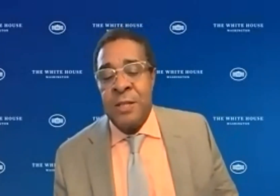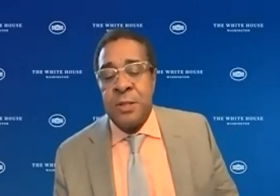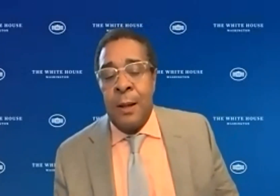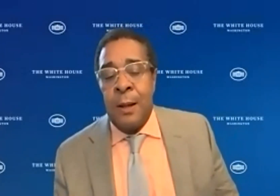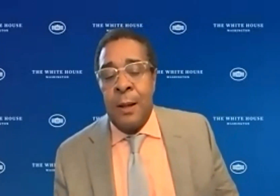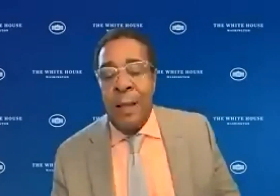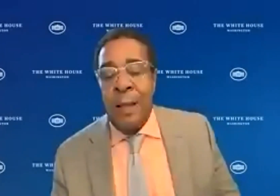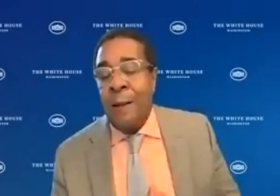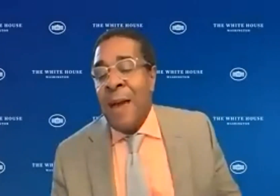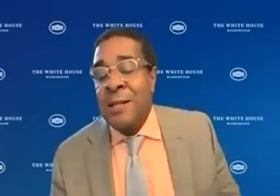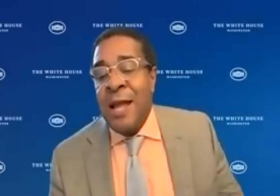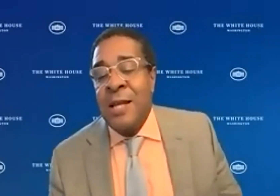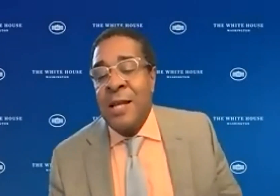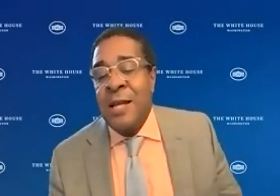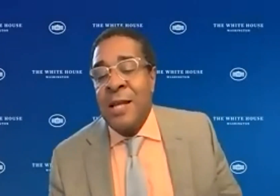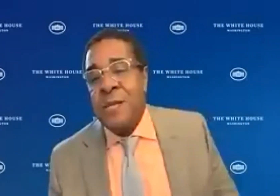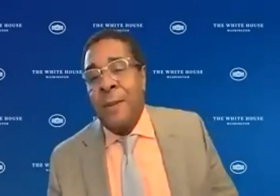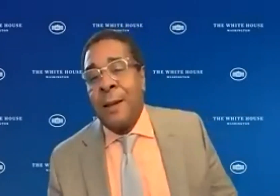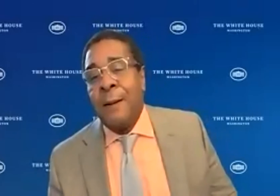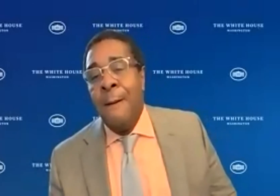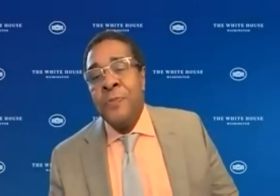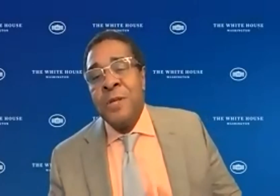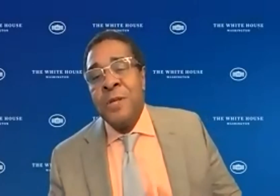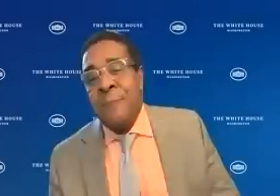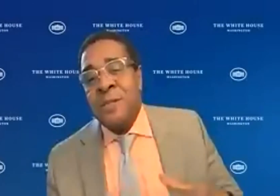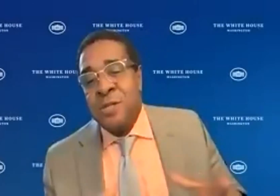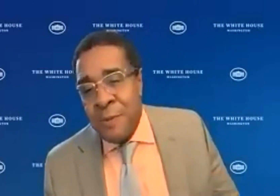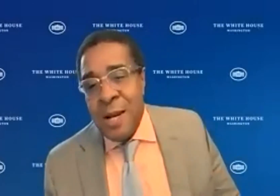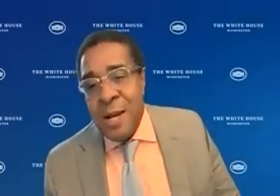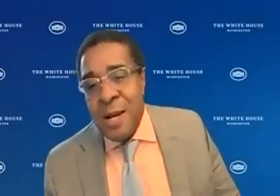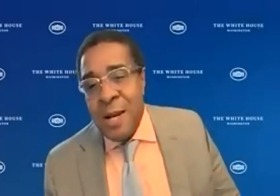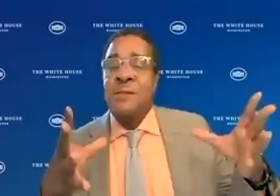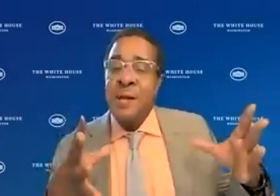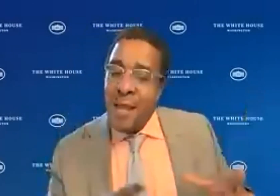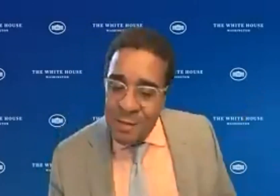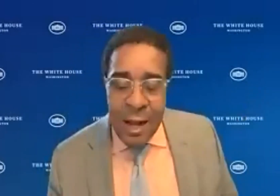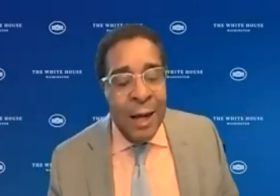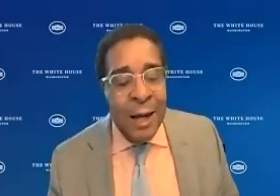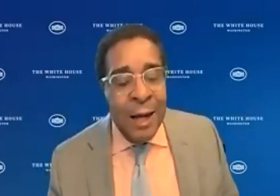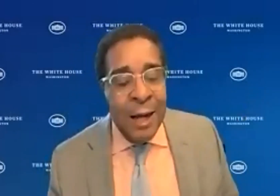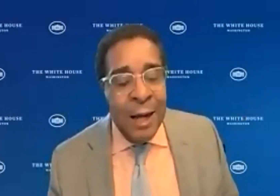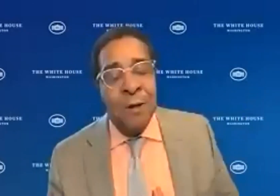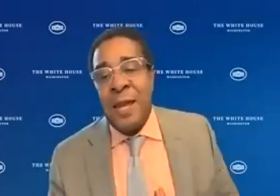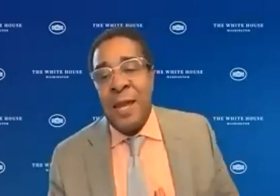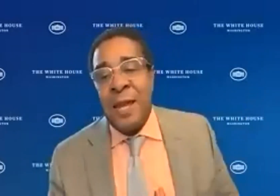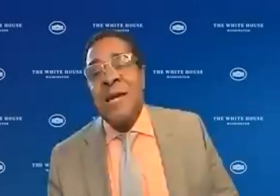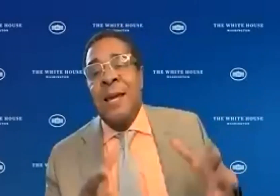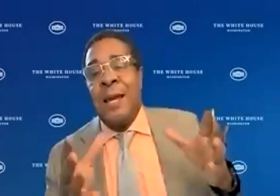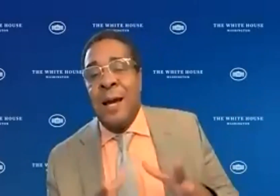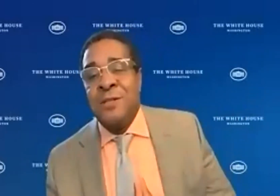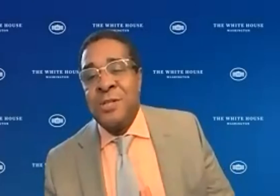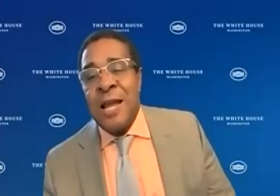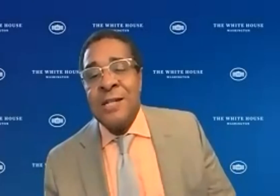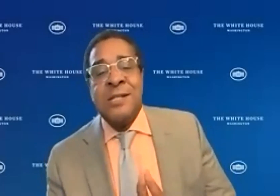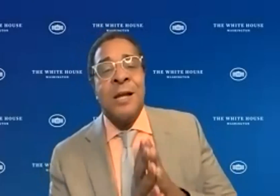we face in combating the HIV epidemic. The stigma, the discrimination, the healthcare